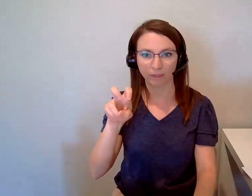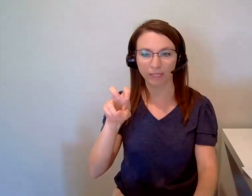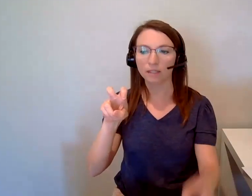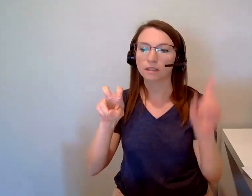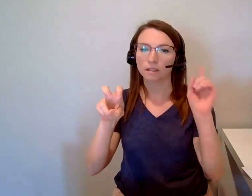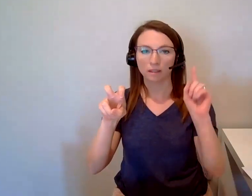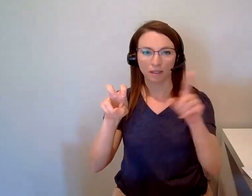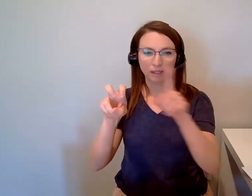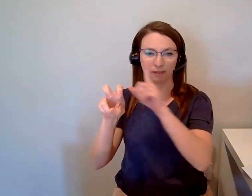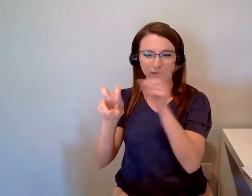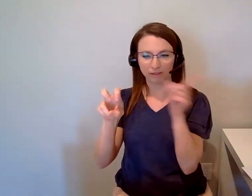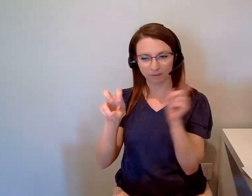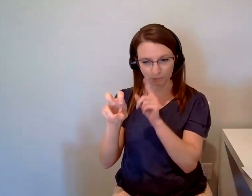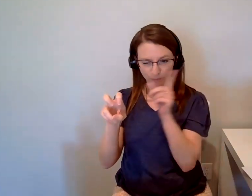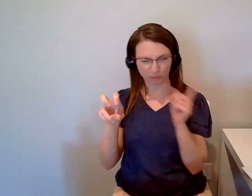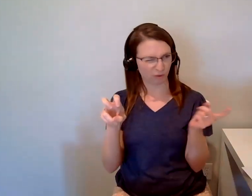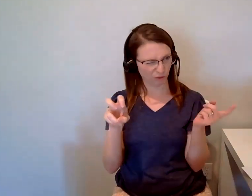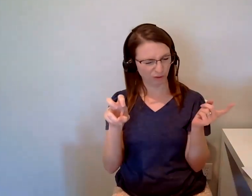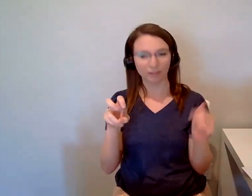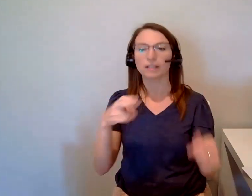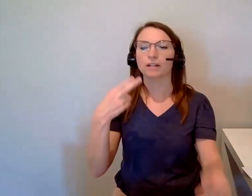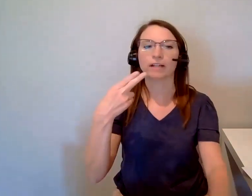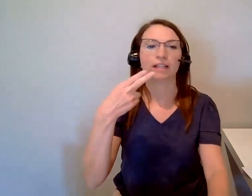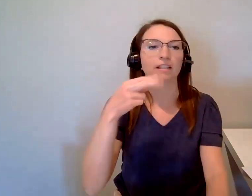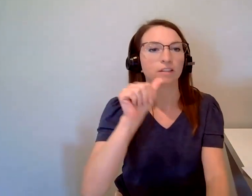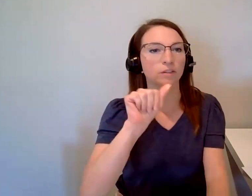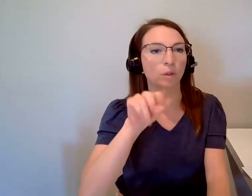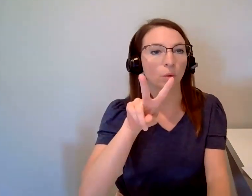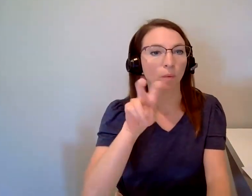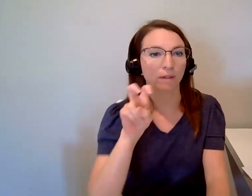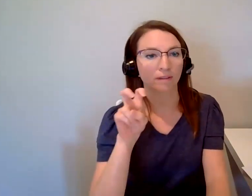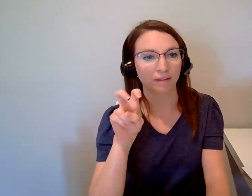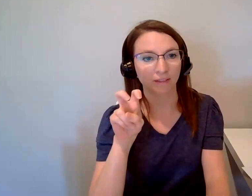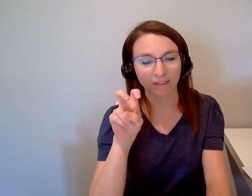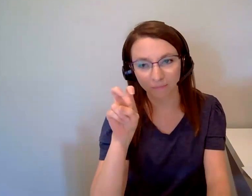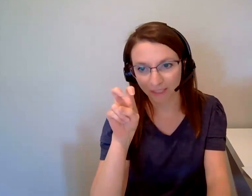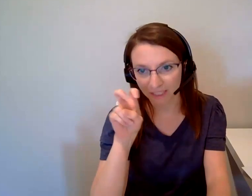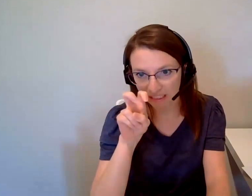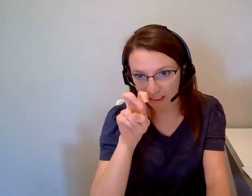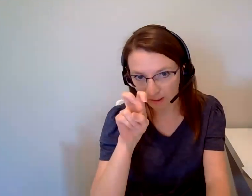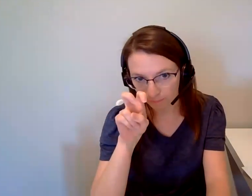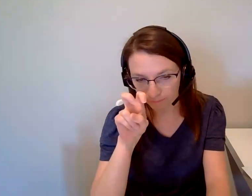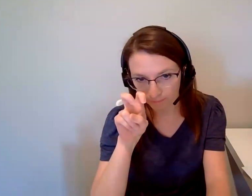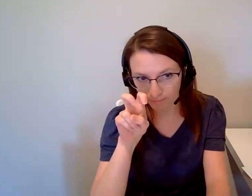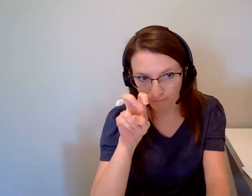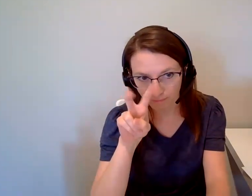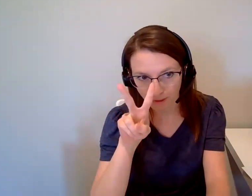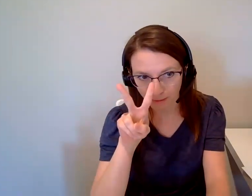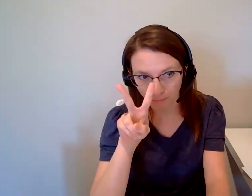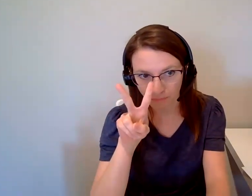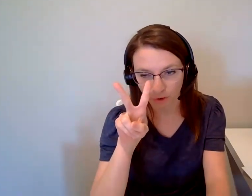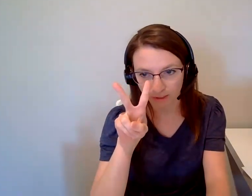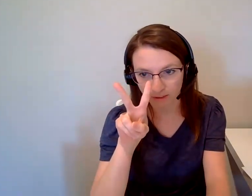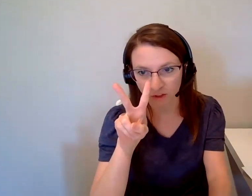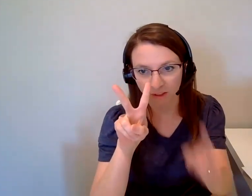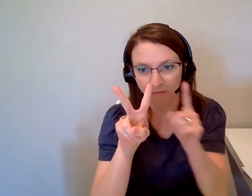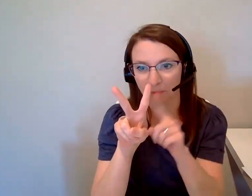Okay. I see some. Okay. So this is my E because I'm transitioning from a